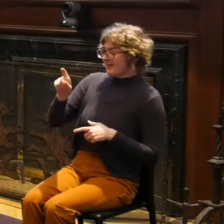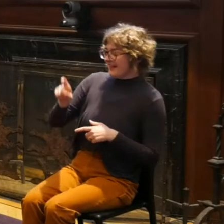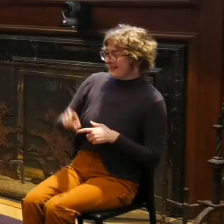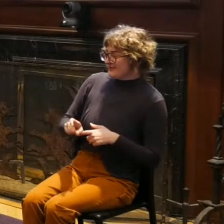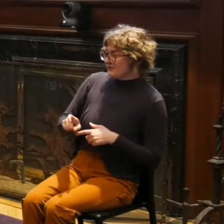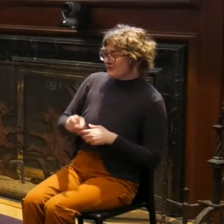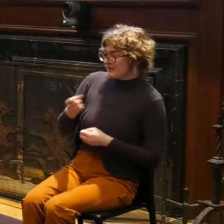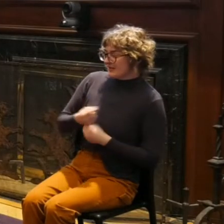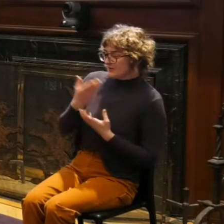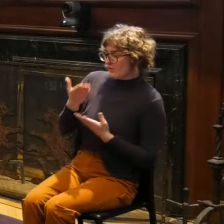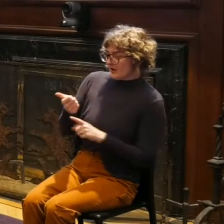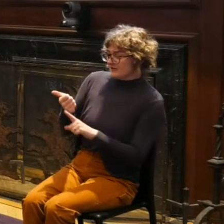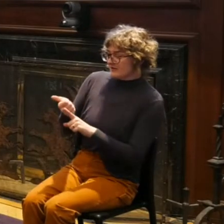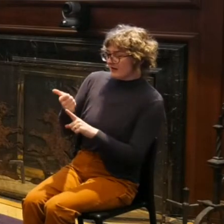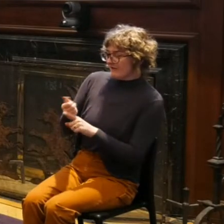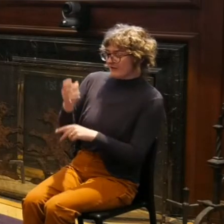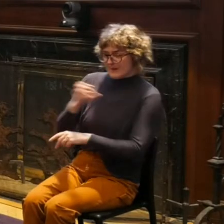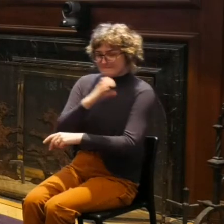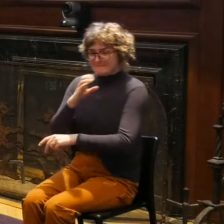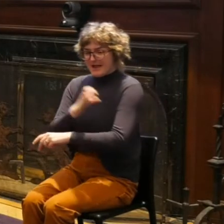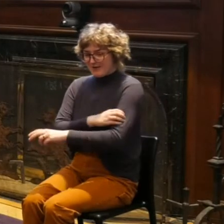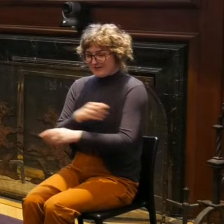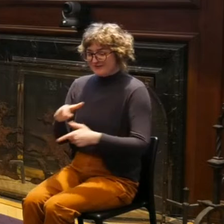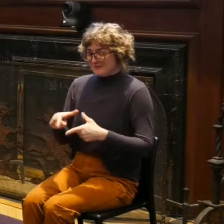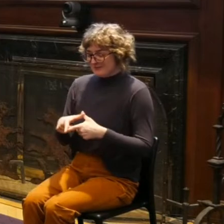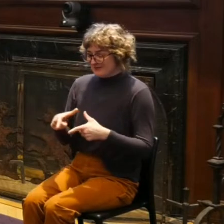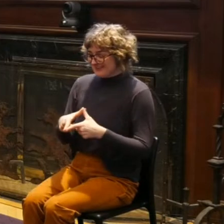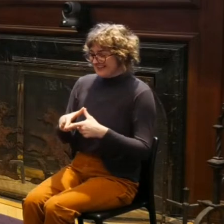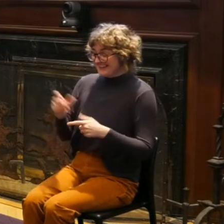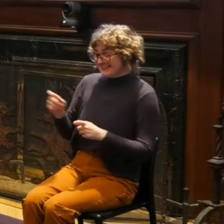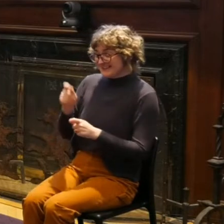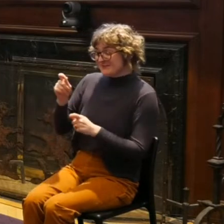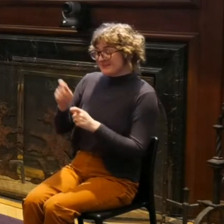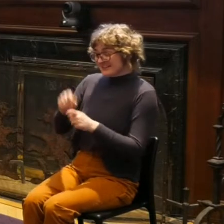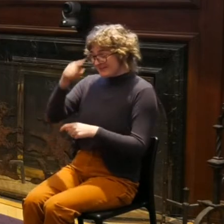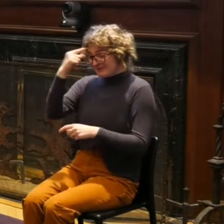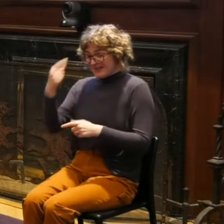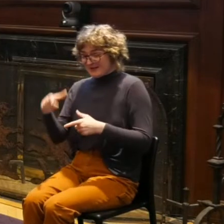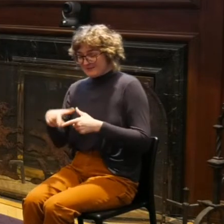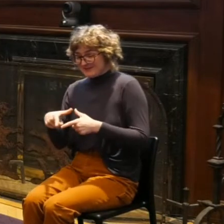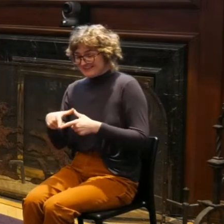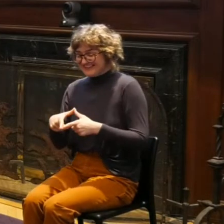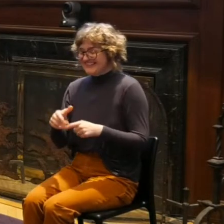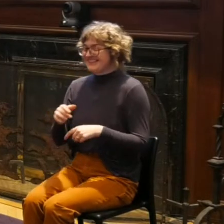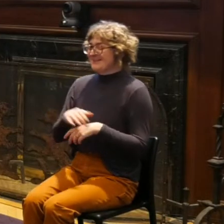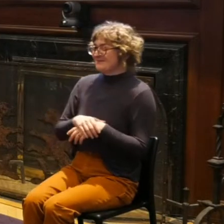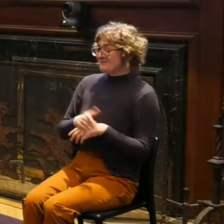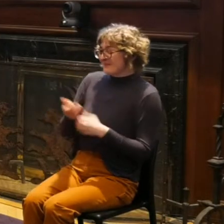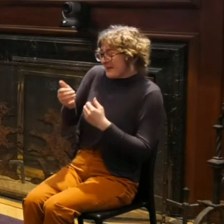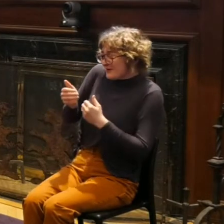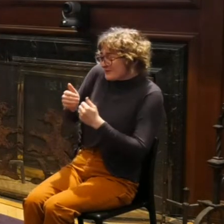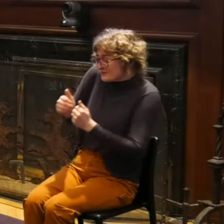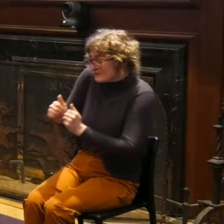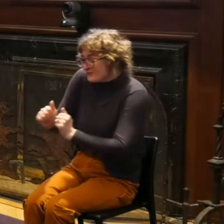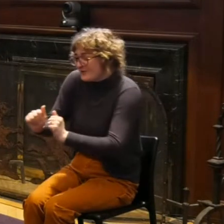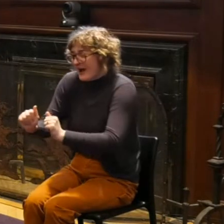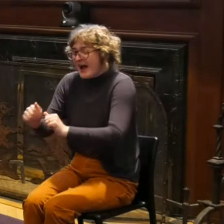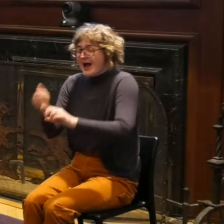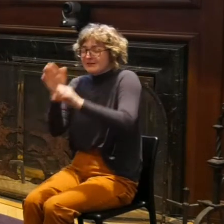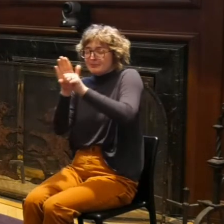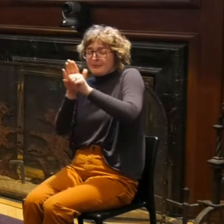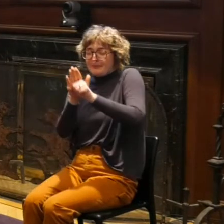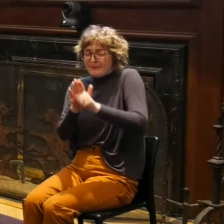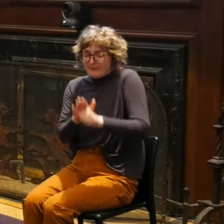That should express to you the power of the pussy, especially the Black pussy. They've tried demeaning us